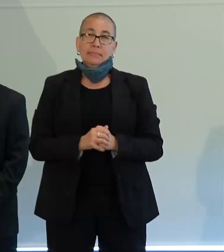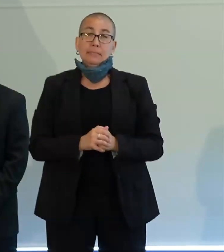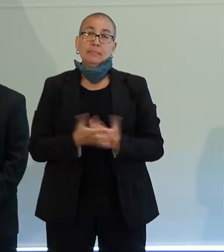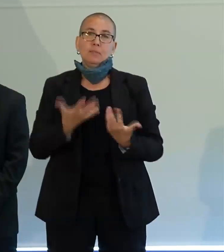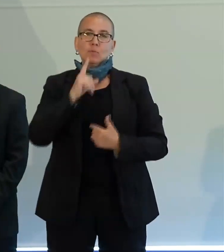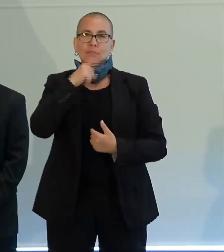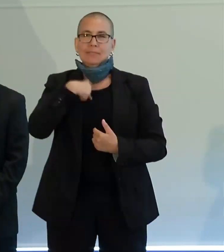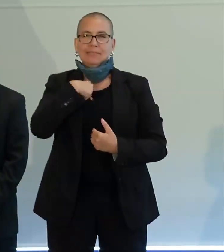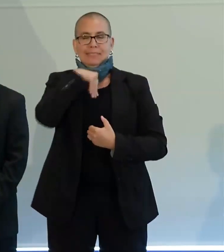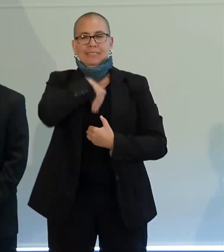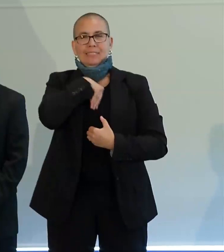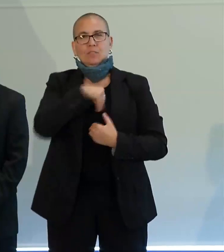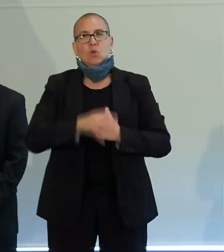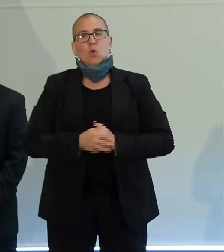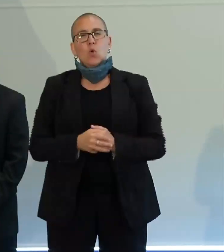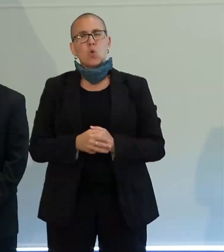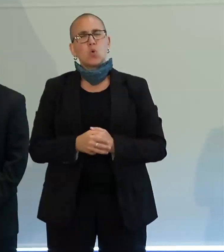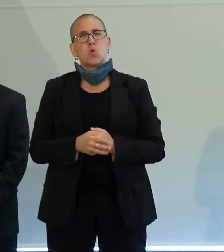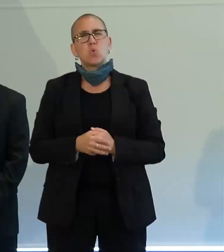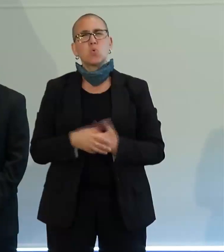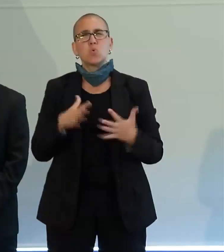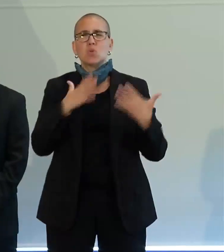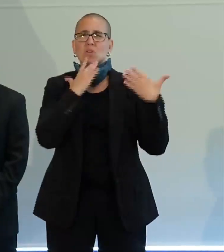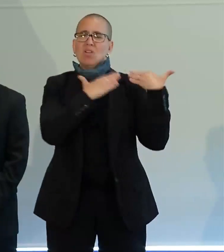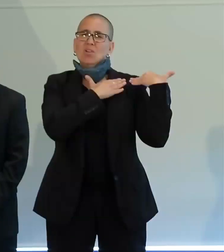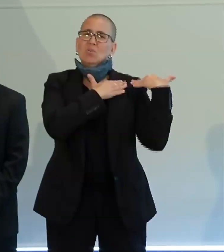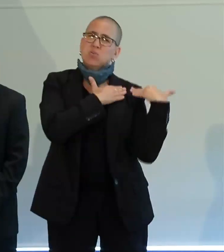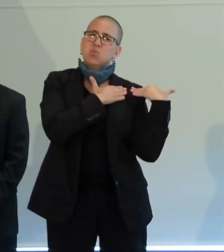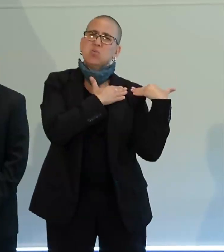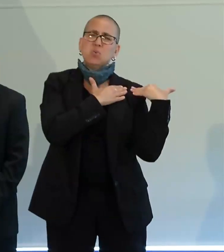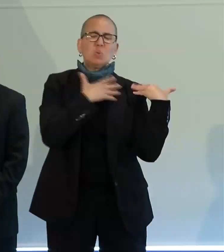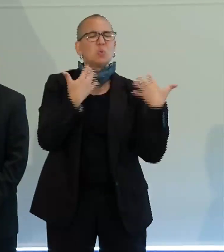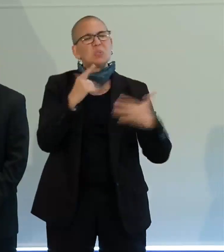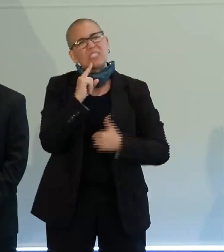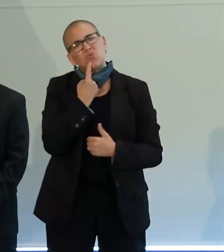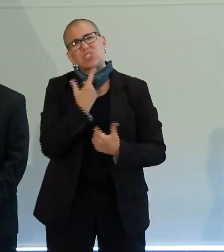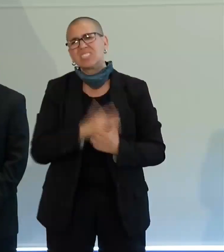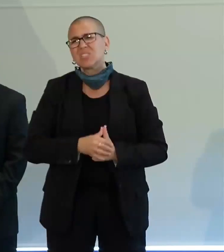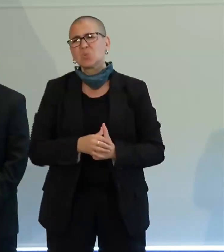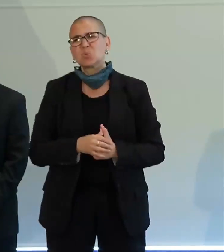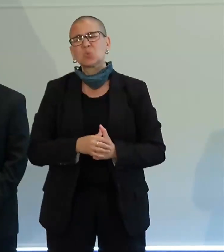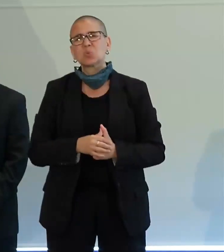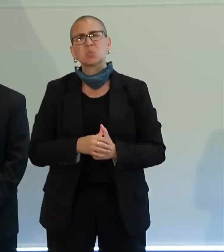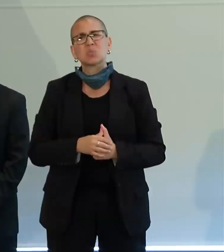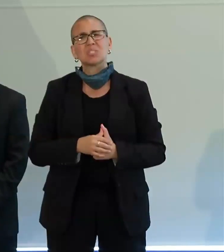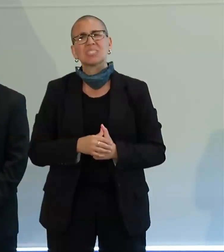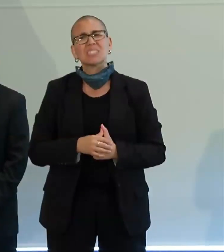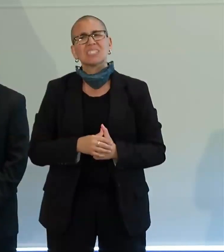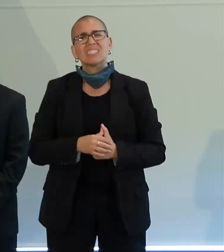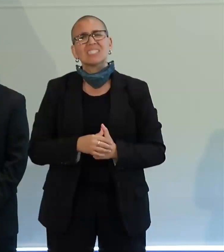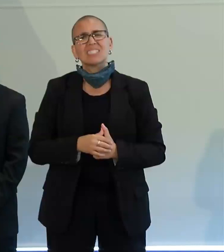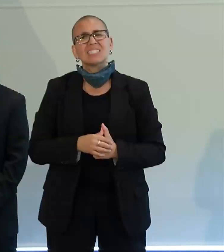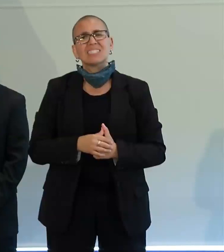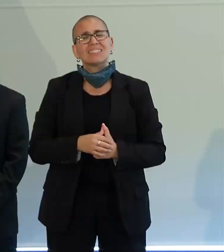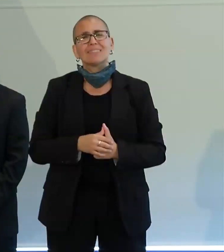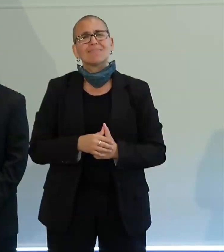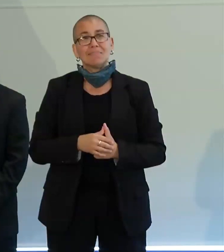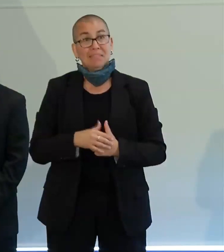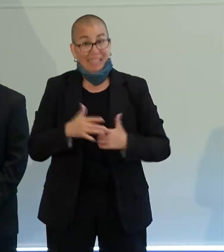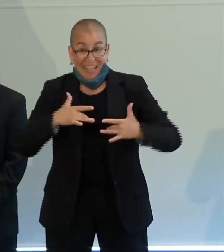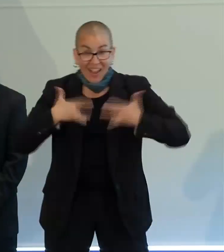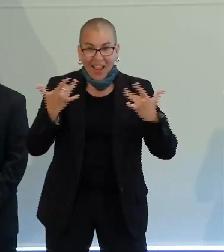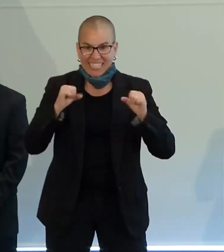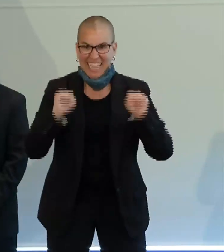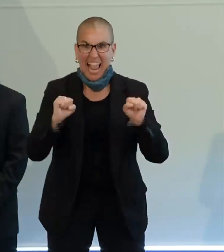I feel this is a very serious moment. I can honestly tell you I take no joy in this, but I do feel a tremendous sense of